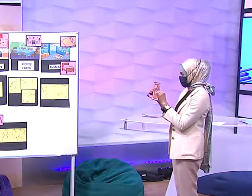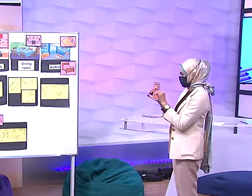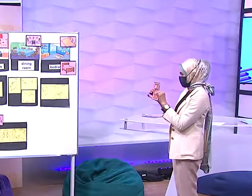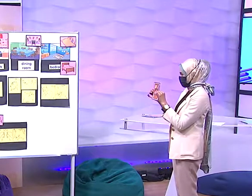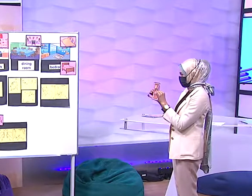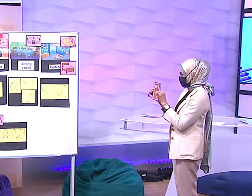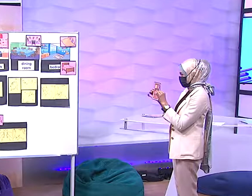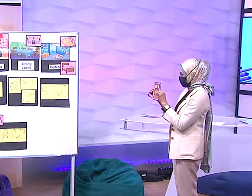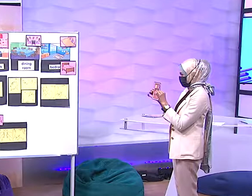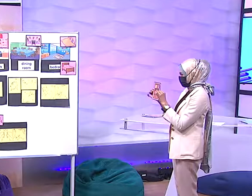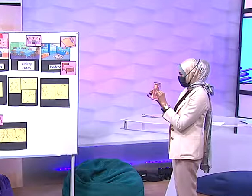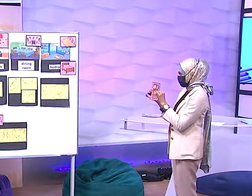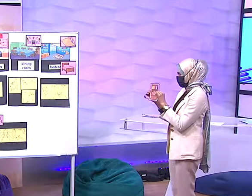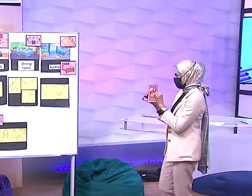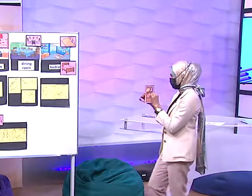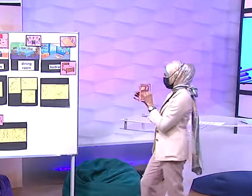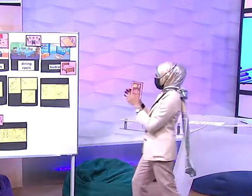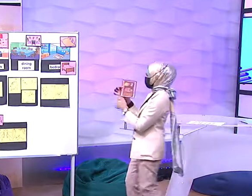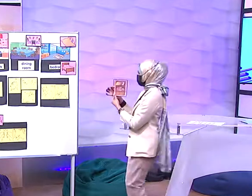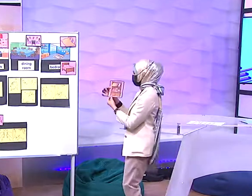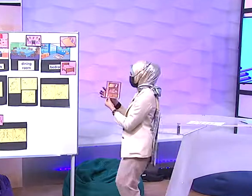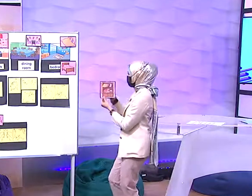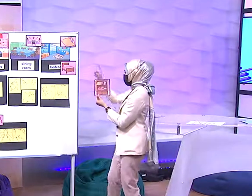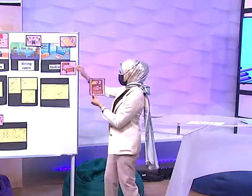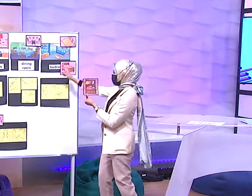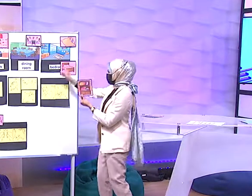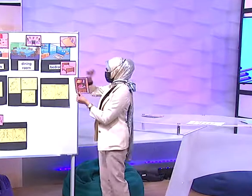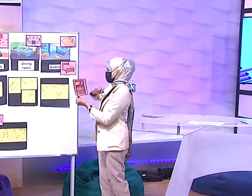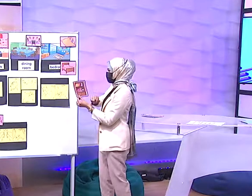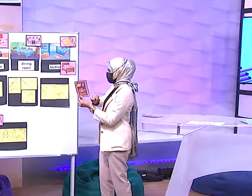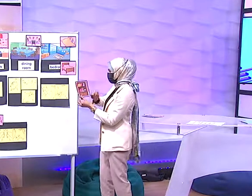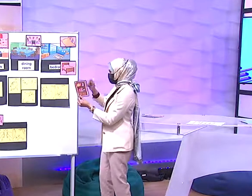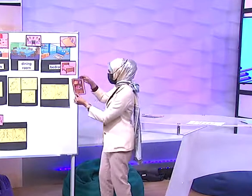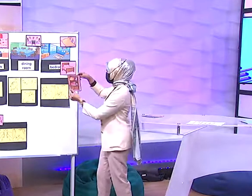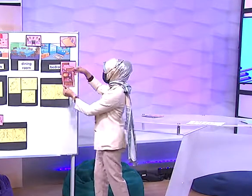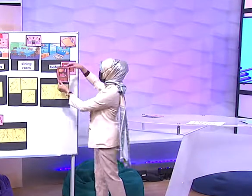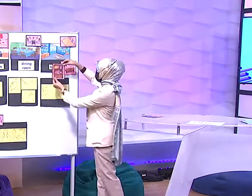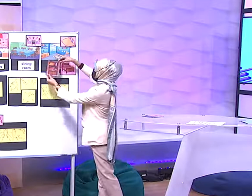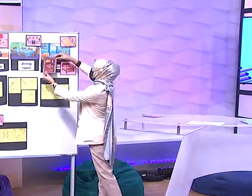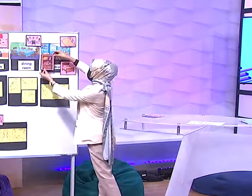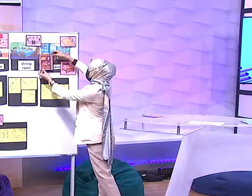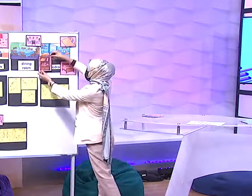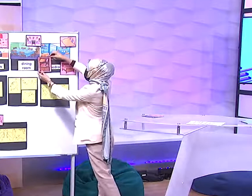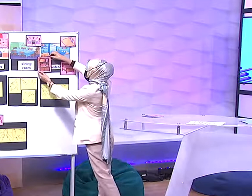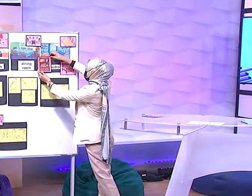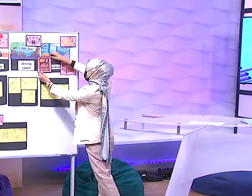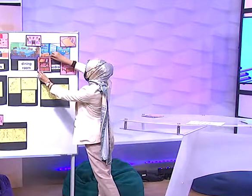it belong to? I think in bedroom, teacher. Yes, correct. You put it in the